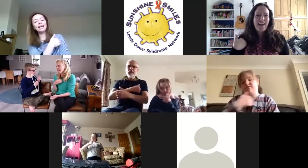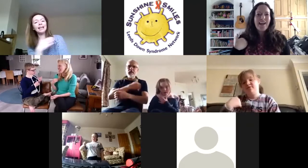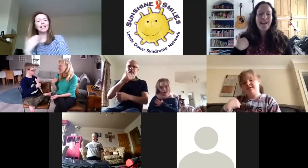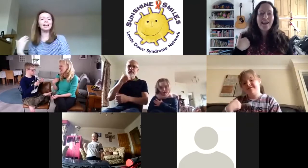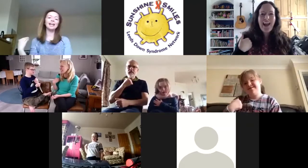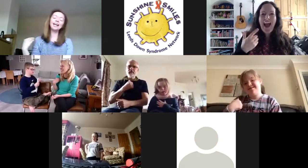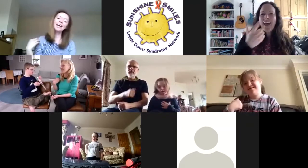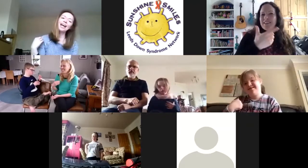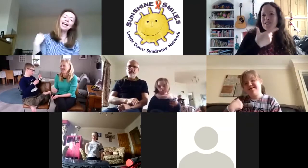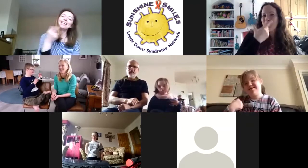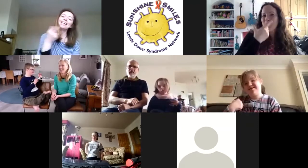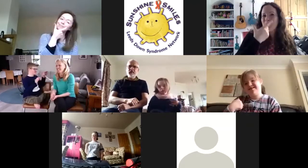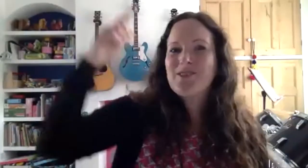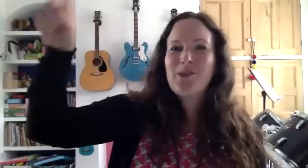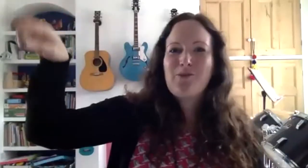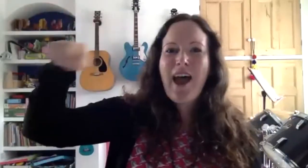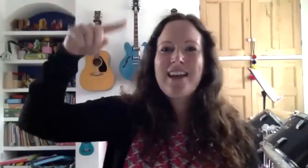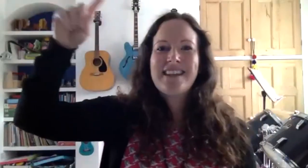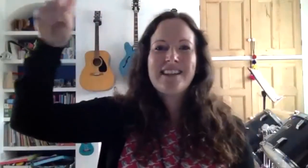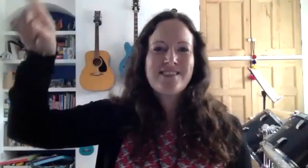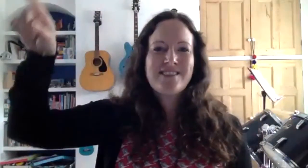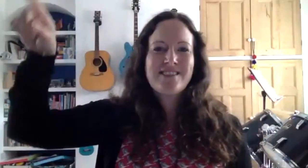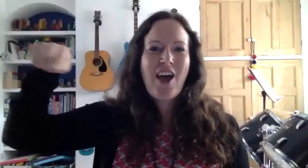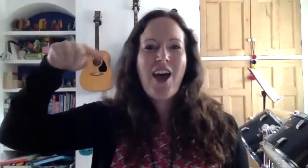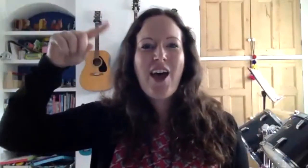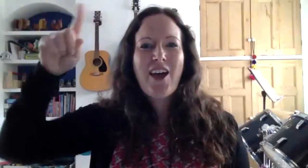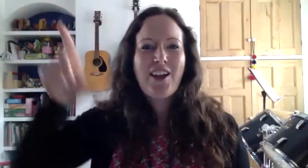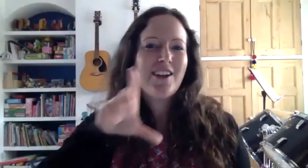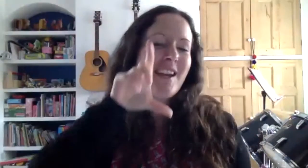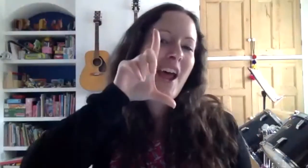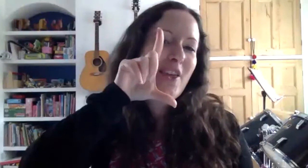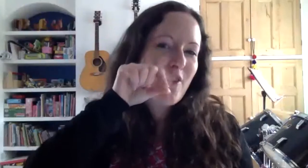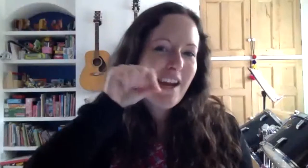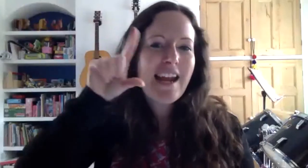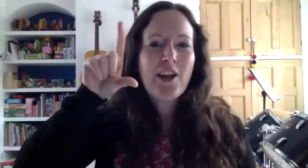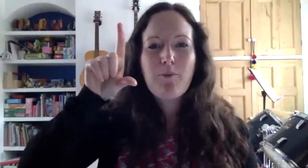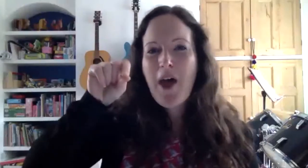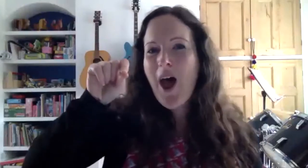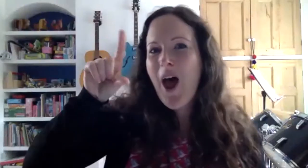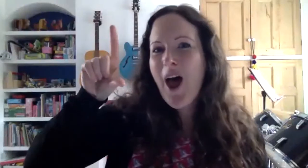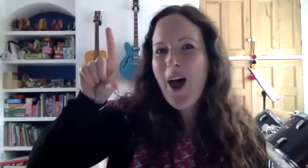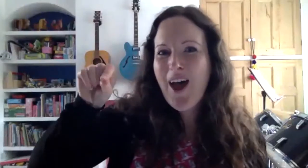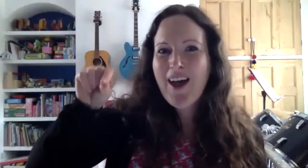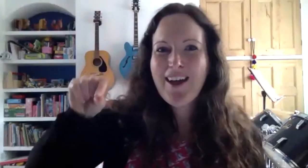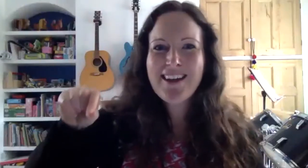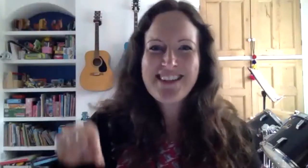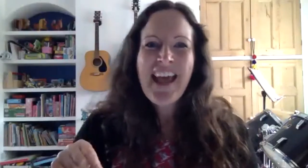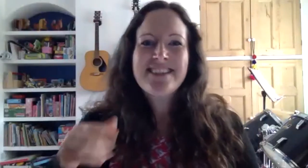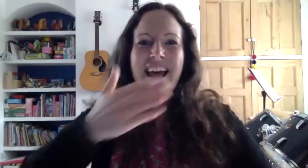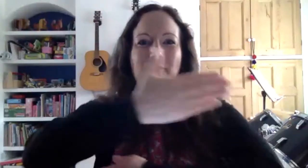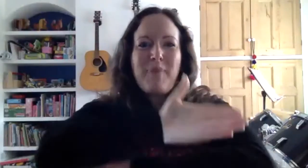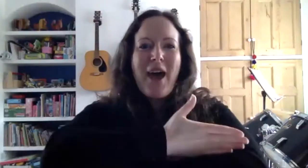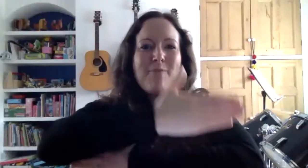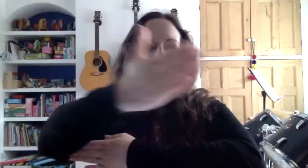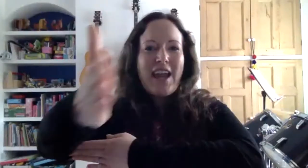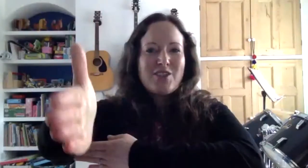morning, smile to the rising sun. Three little birds